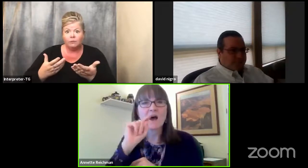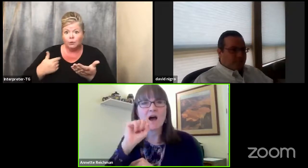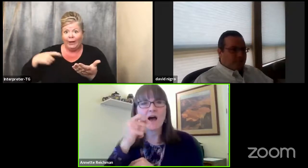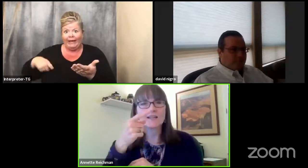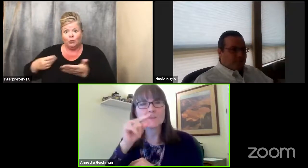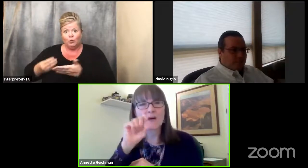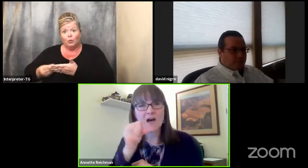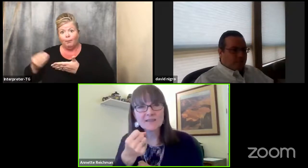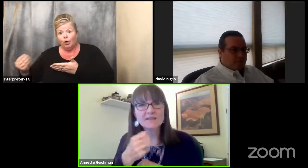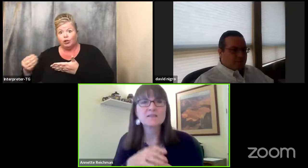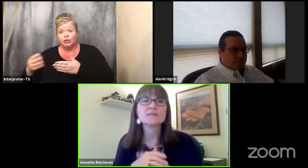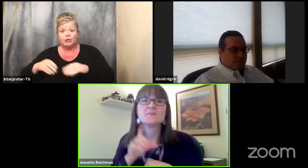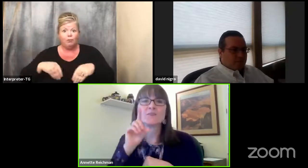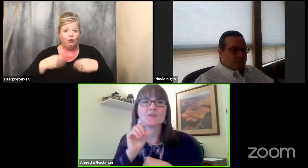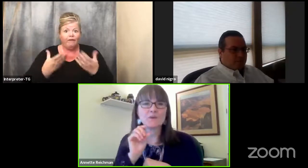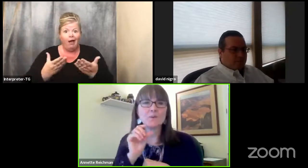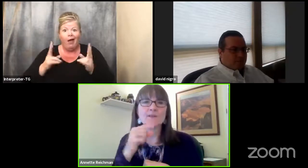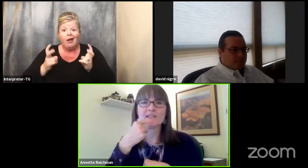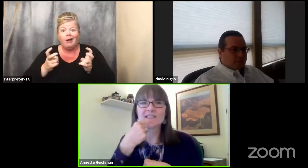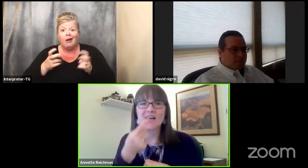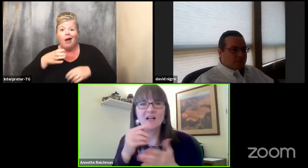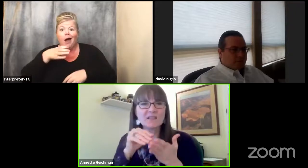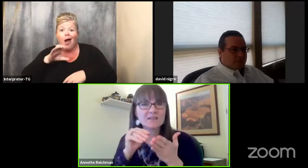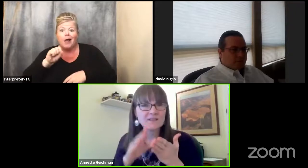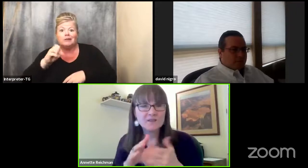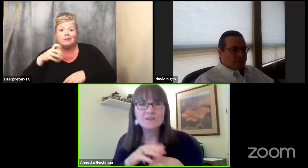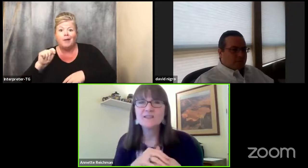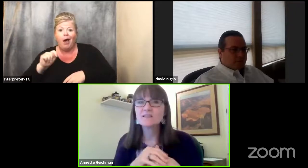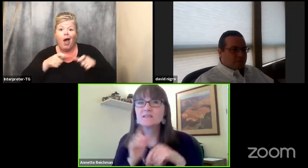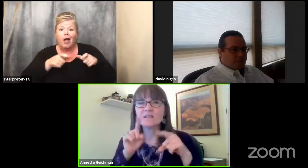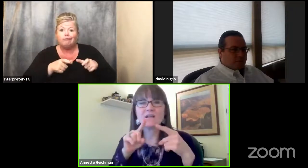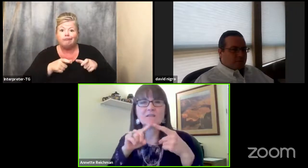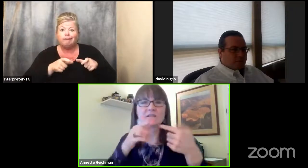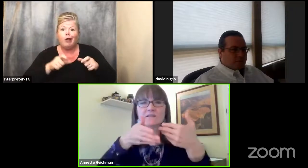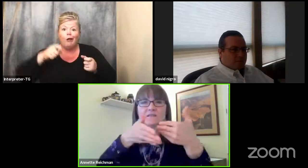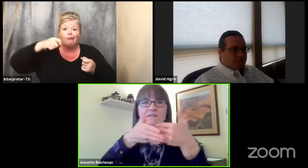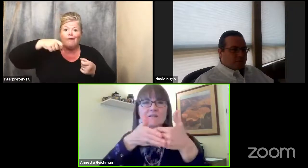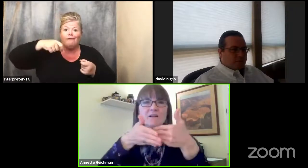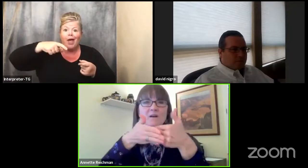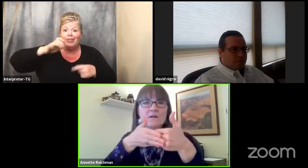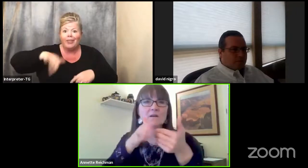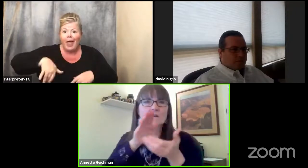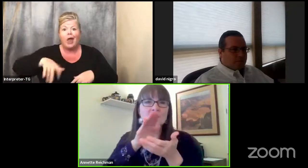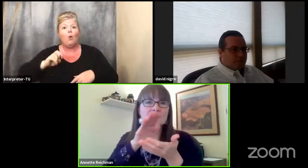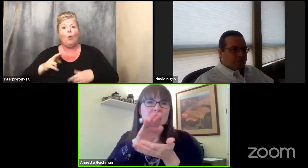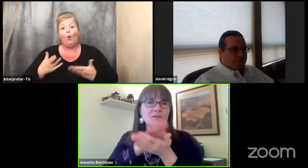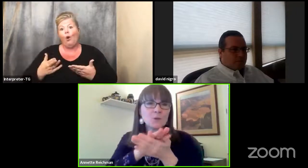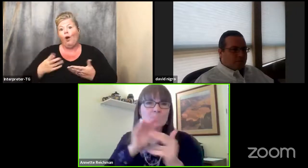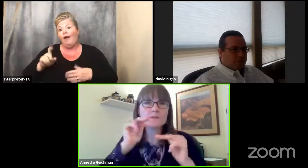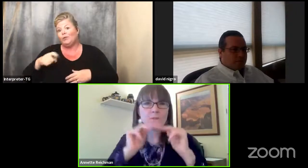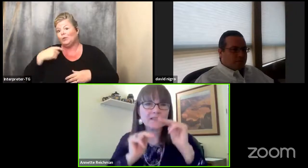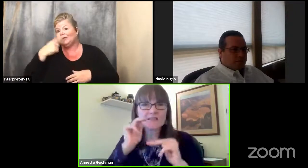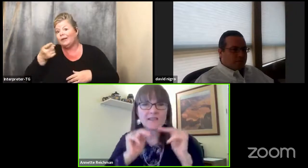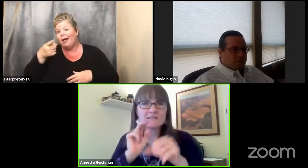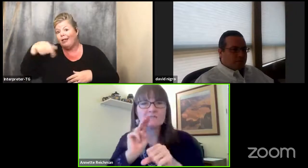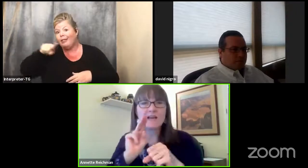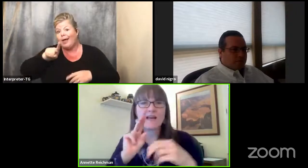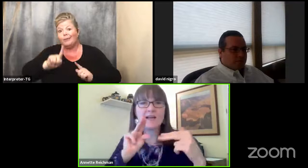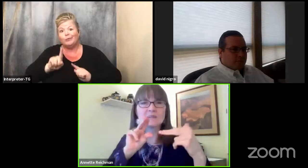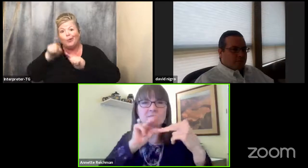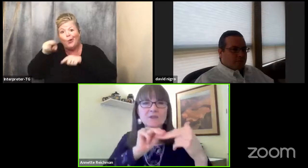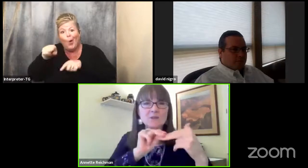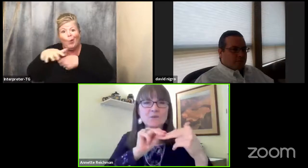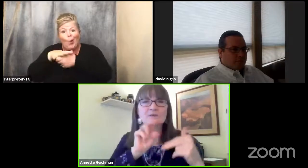provide hotspots? Do we tell students to go to the local school